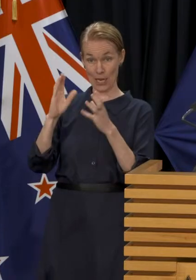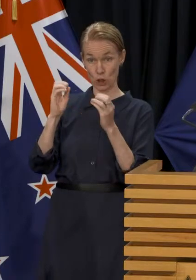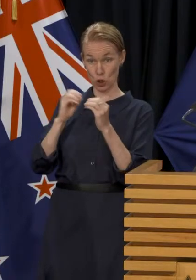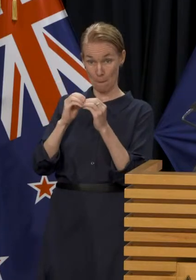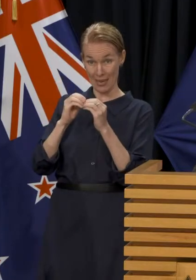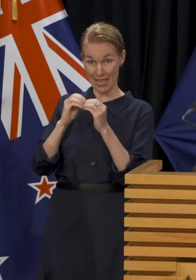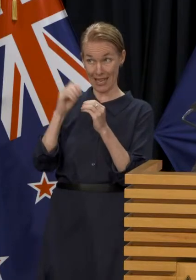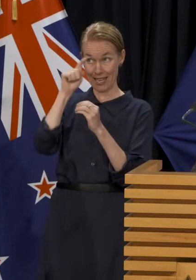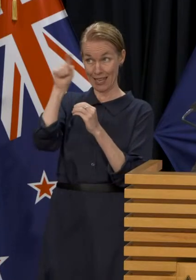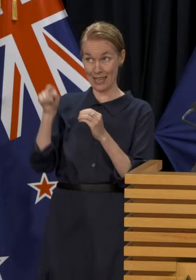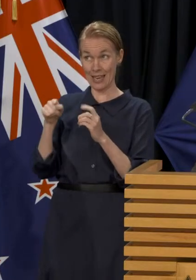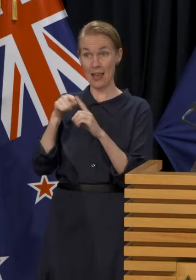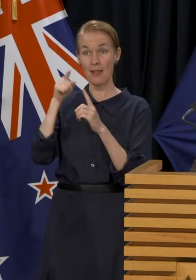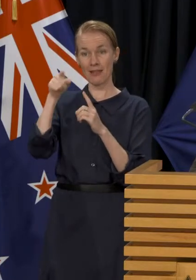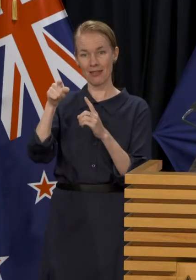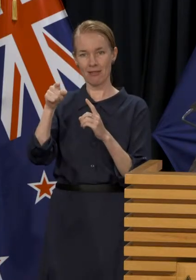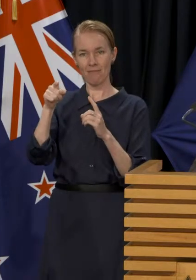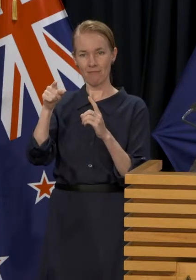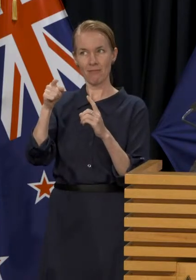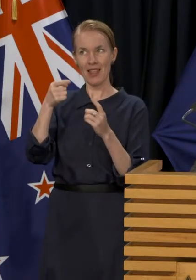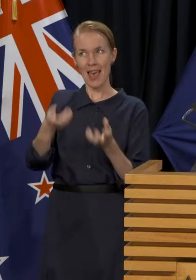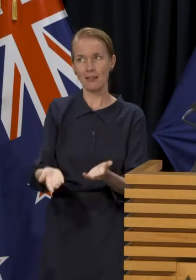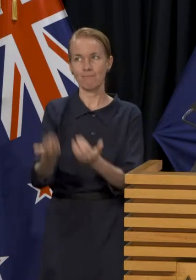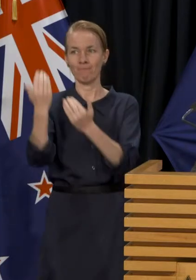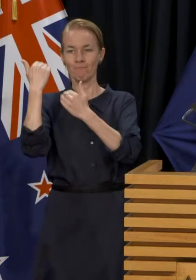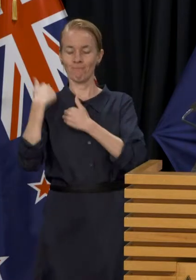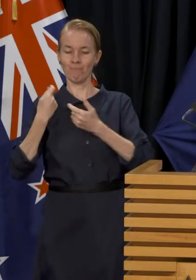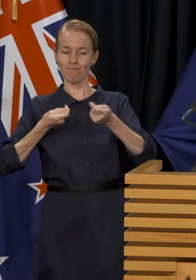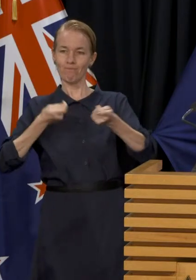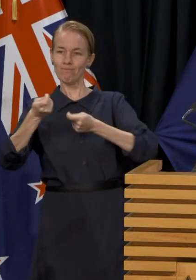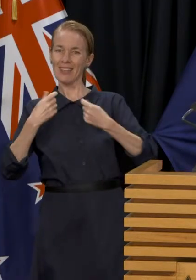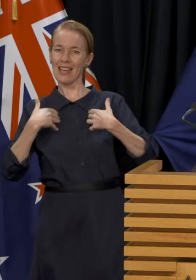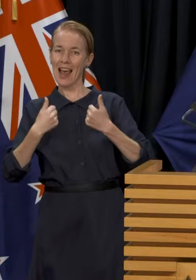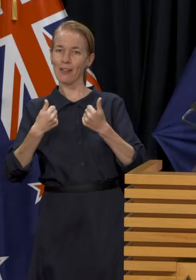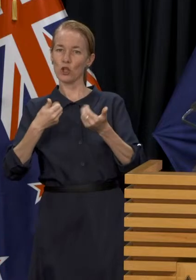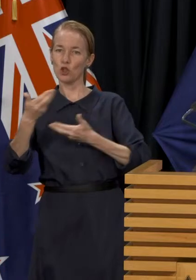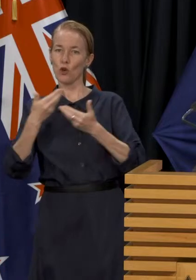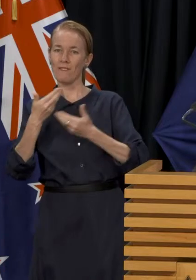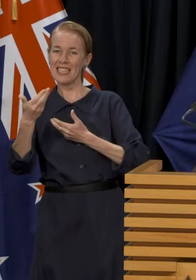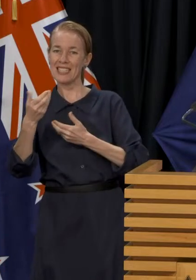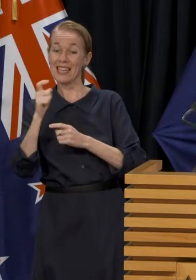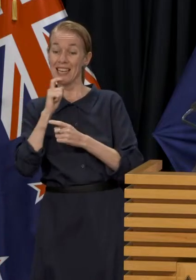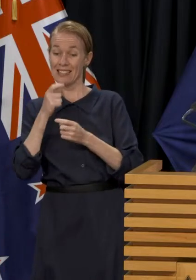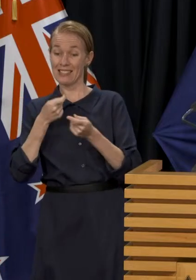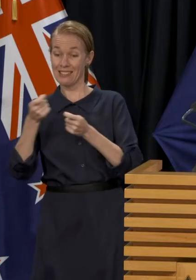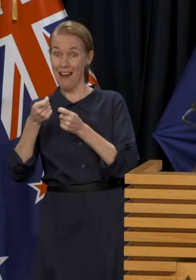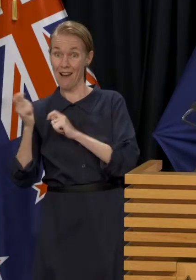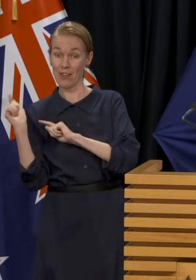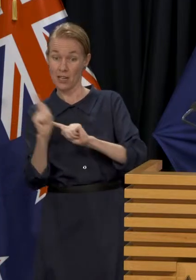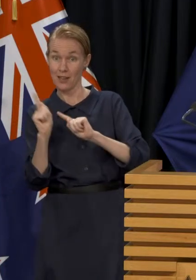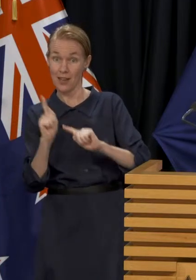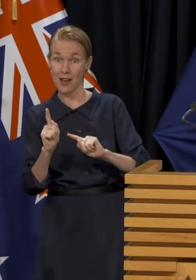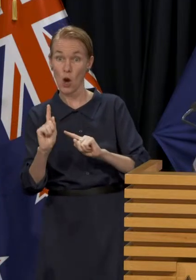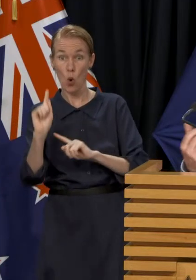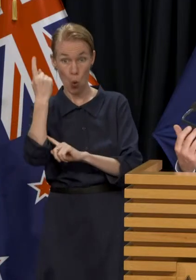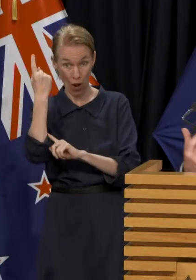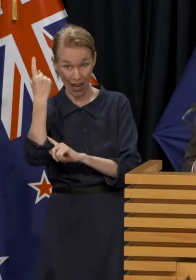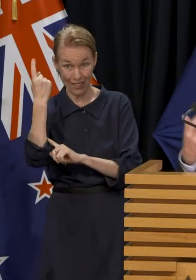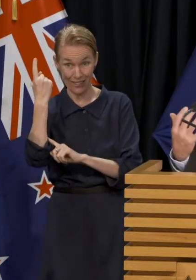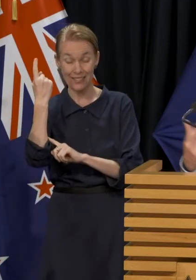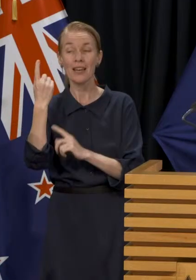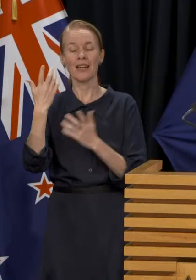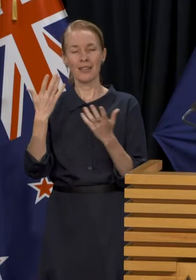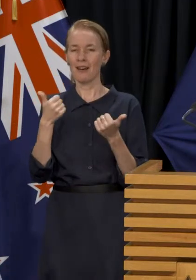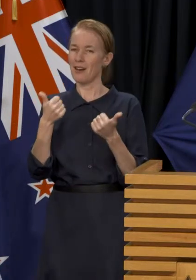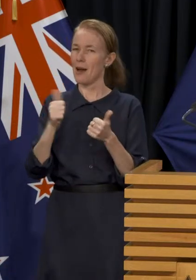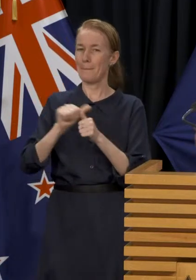over the oversight of the provision of health services into the managed isolation and quarantine in the Auckland region is because they can then